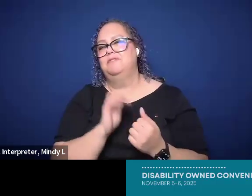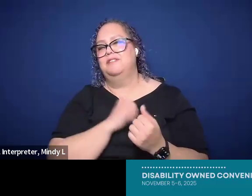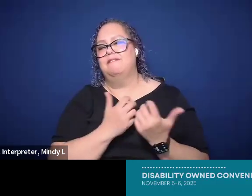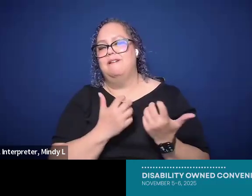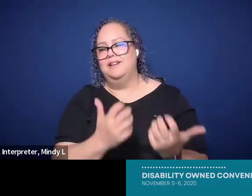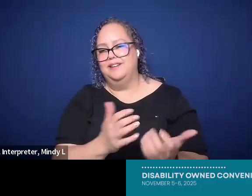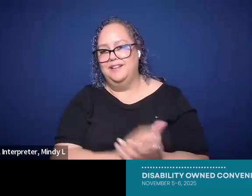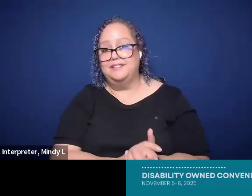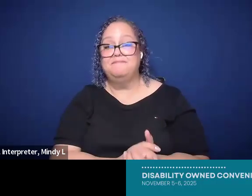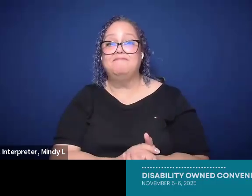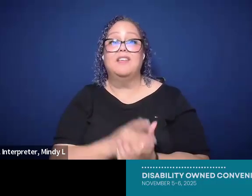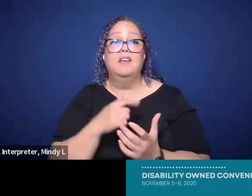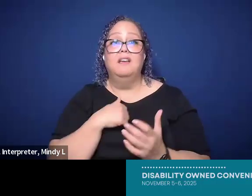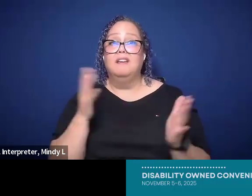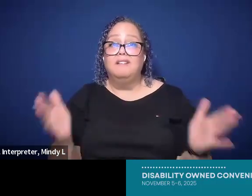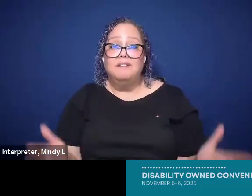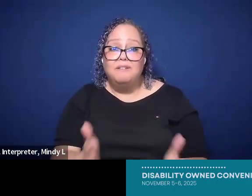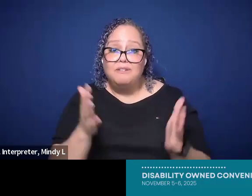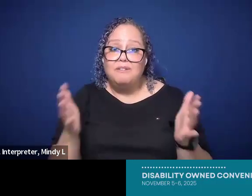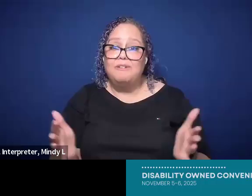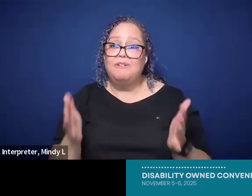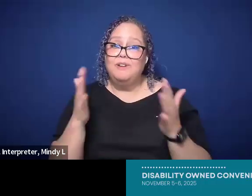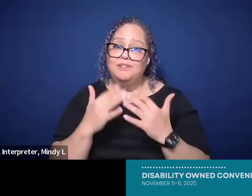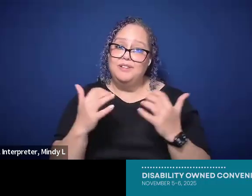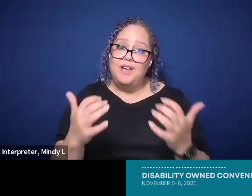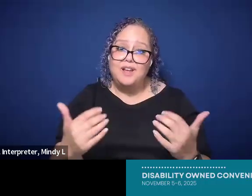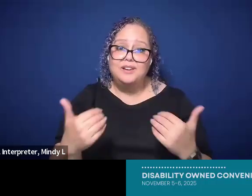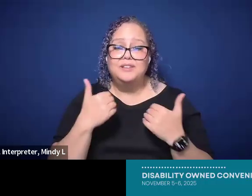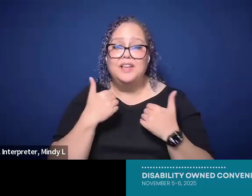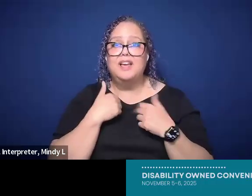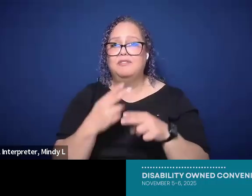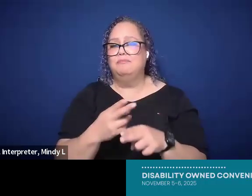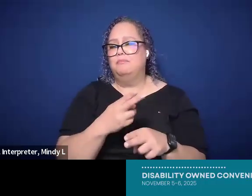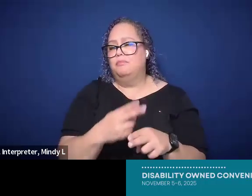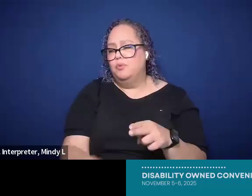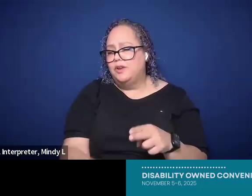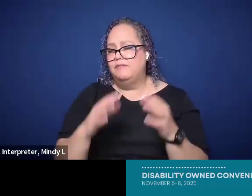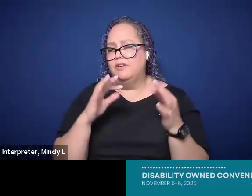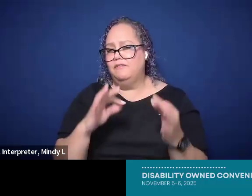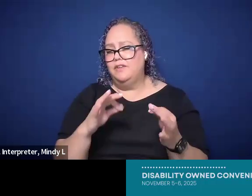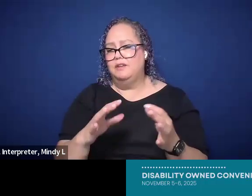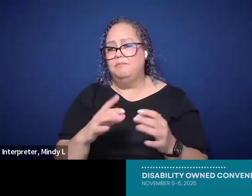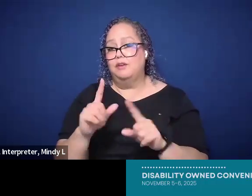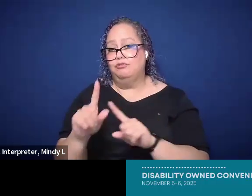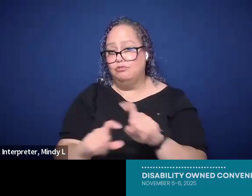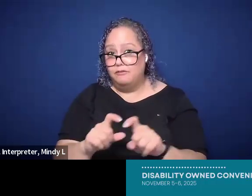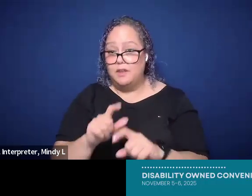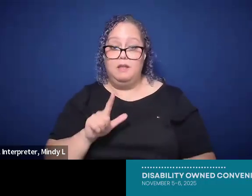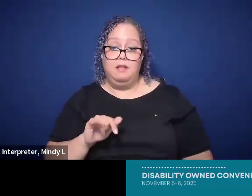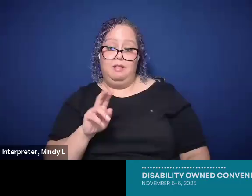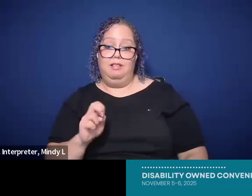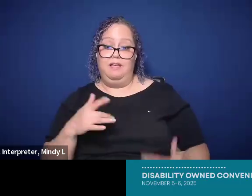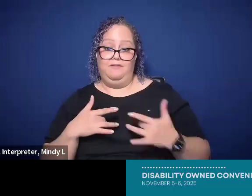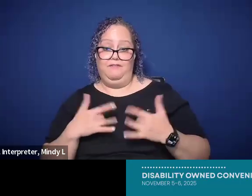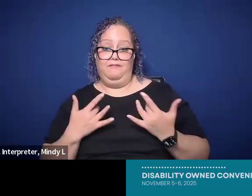would urge you, our audience, to complete that brief feedback survey. You'll see in the live events page, there's a rate this